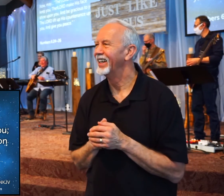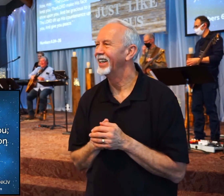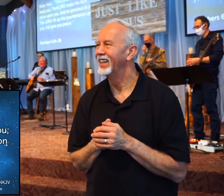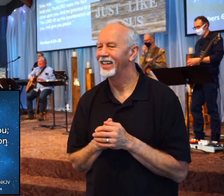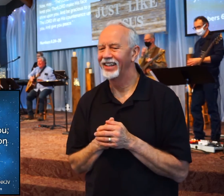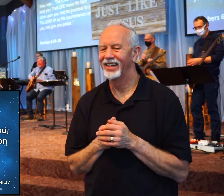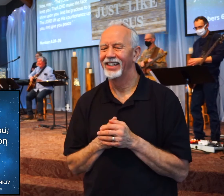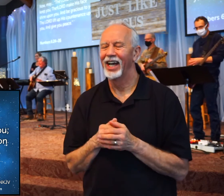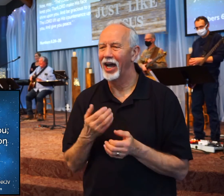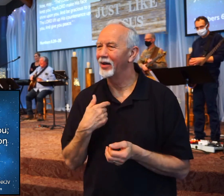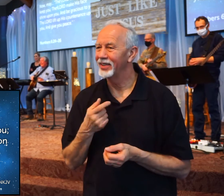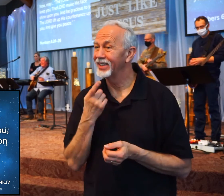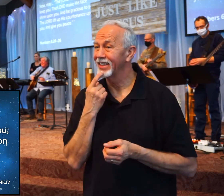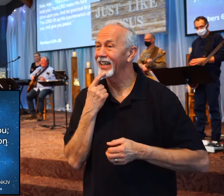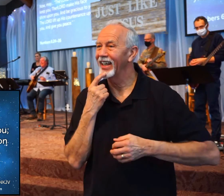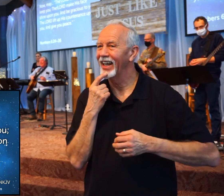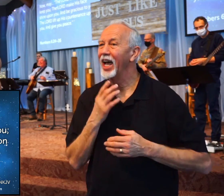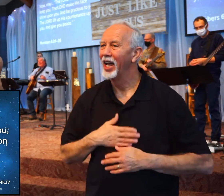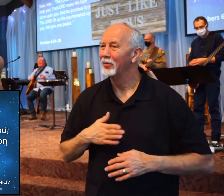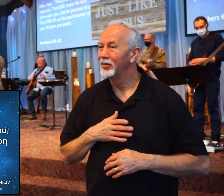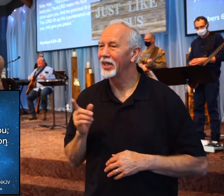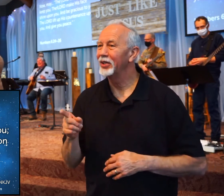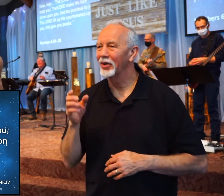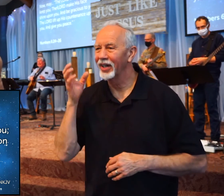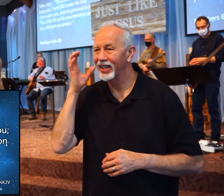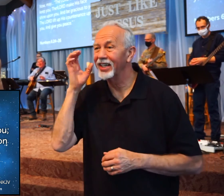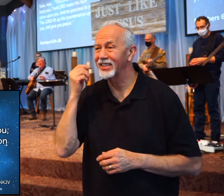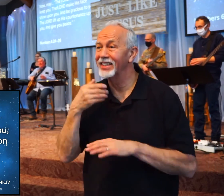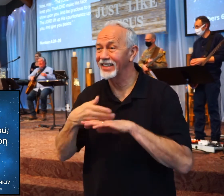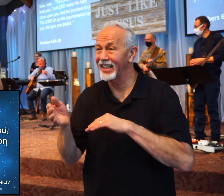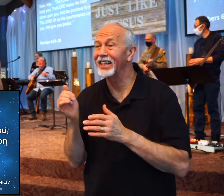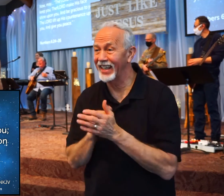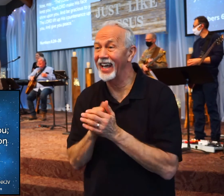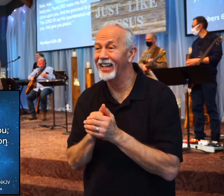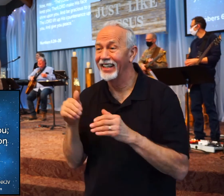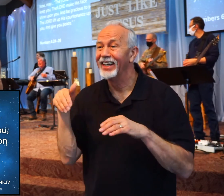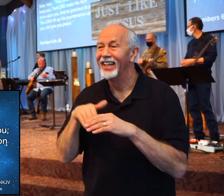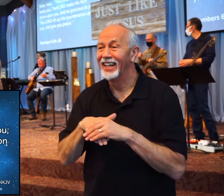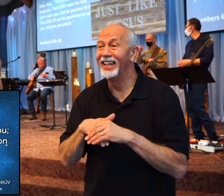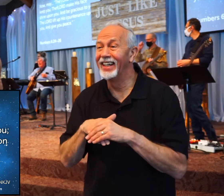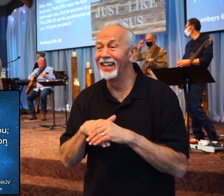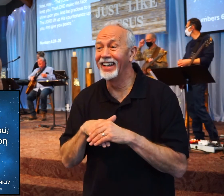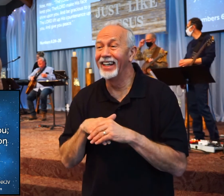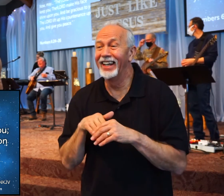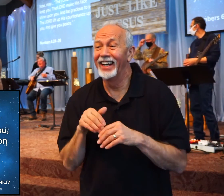I'm just saying, yeah, I sure do appreciate your cousin sending that in. That was really nice.